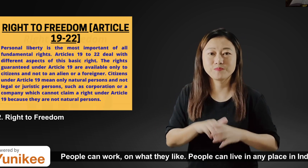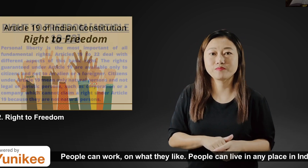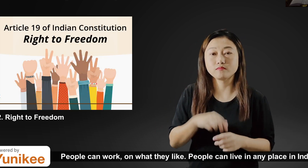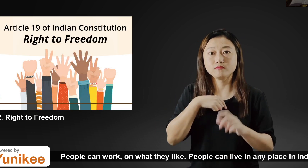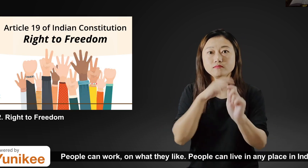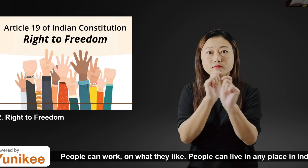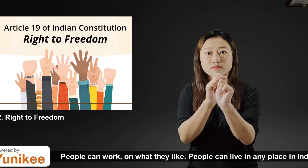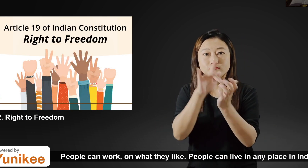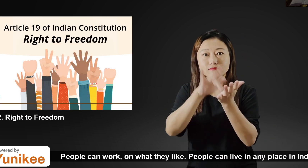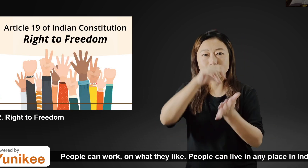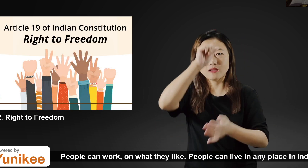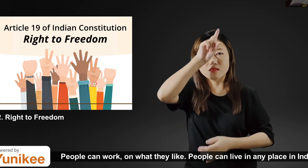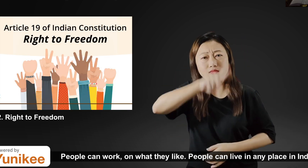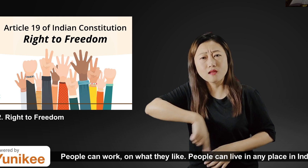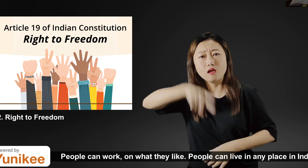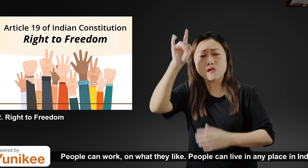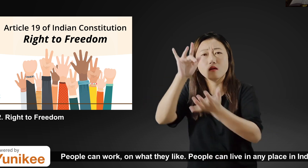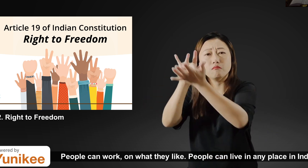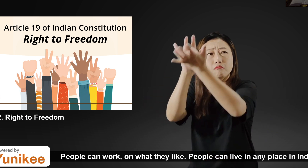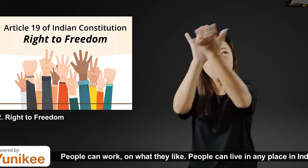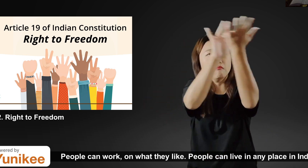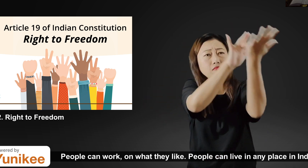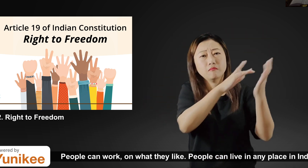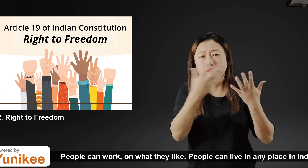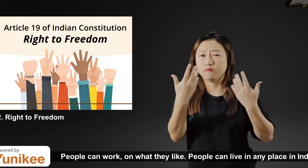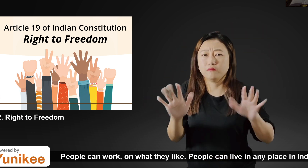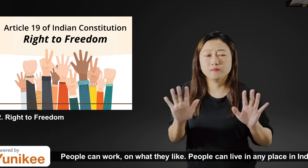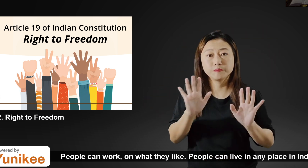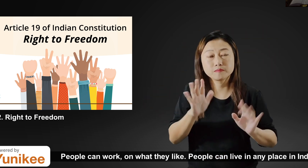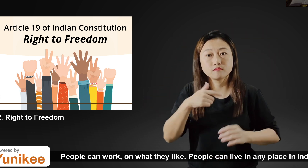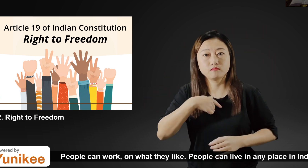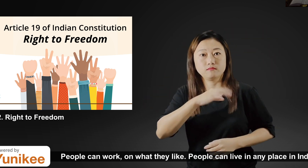people can work on what they like people can live in any place in india